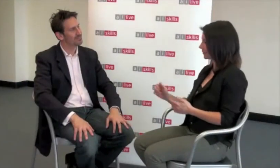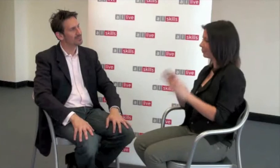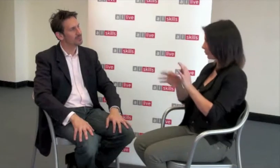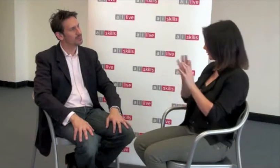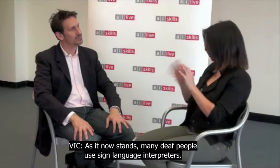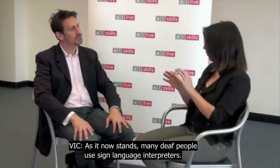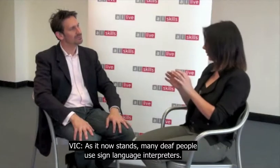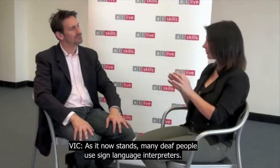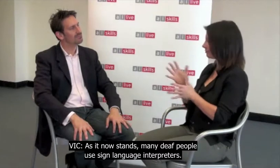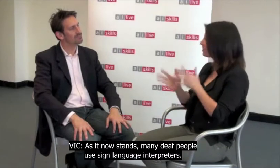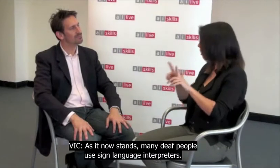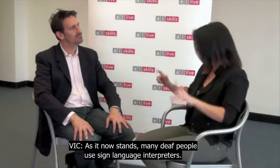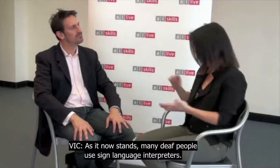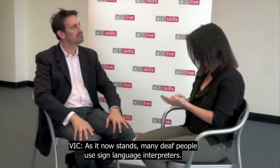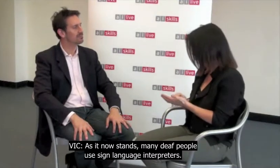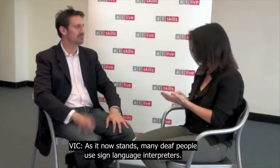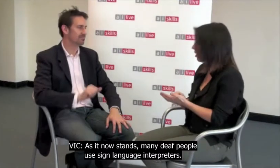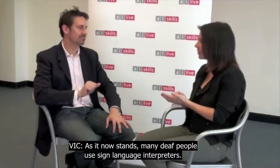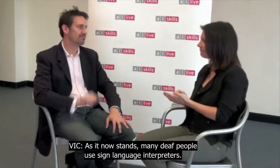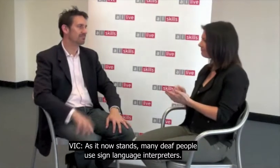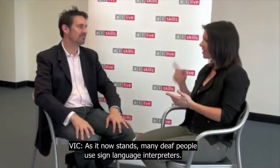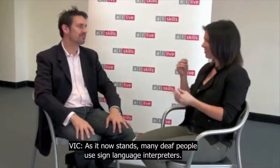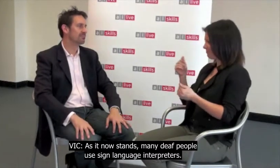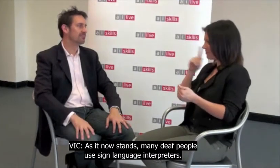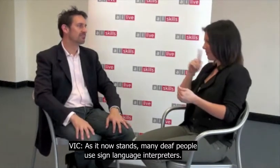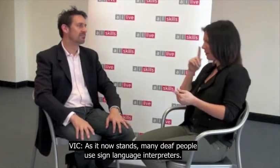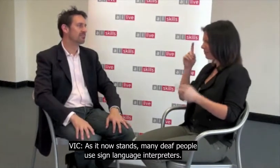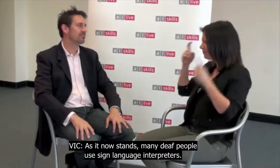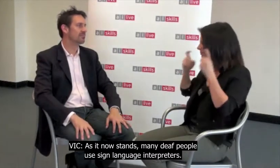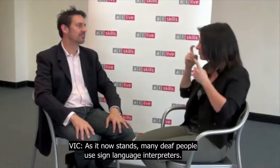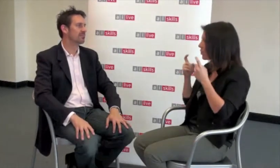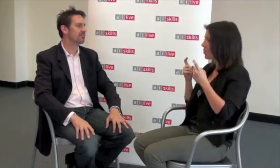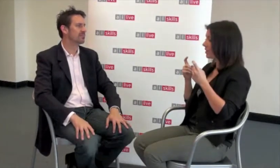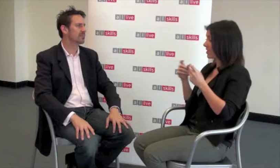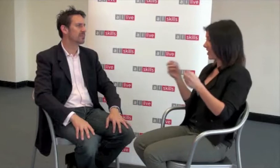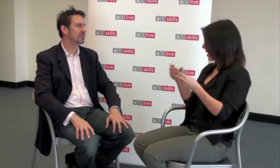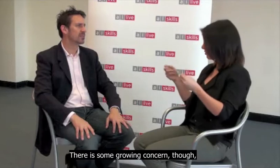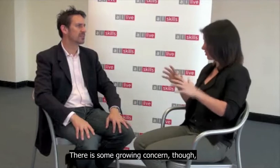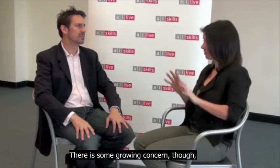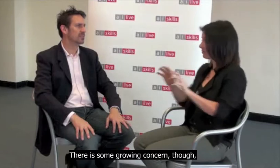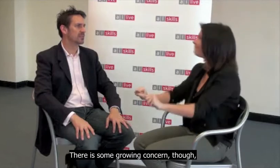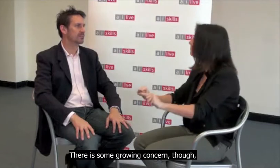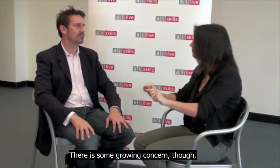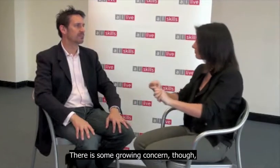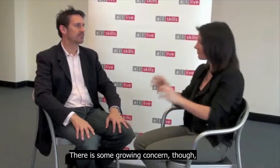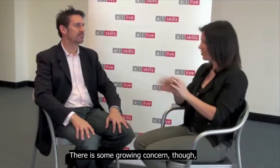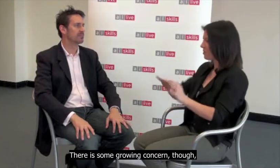As it now stands, many deaf people use sign language interpreters. There is some growing concern, though,